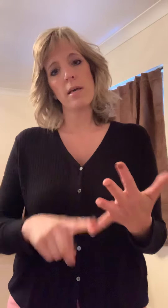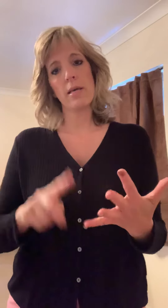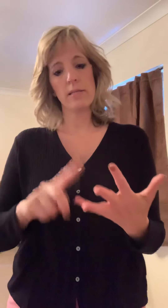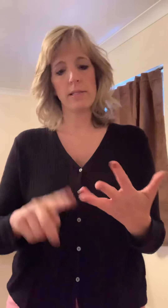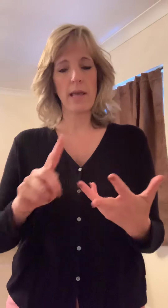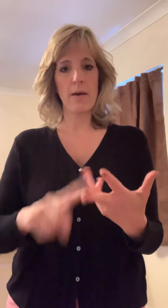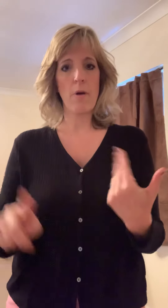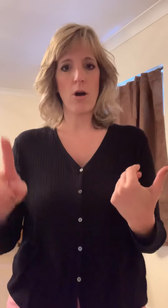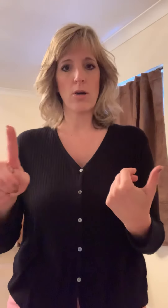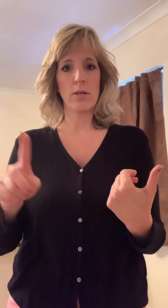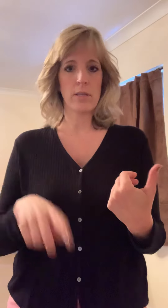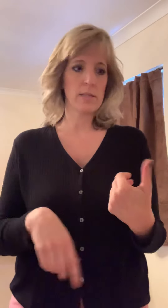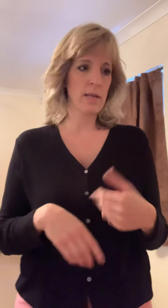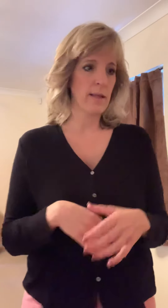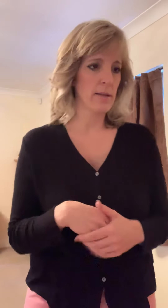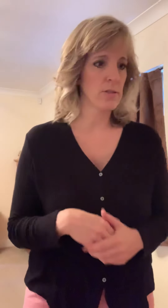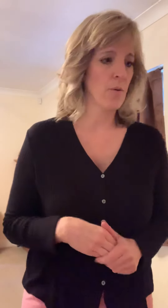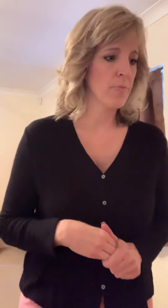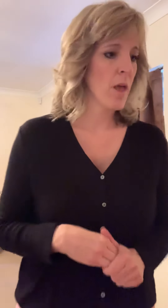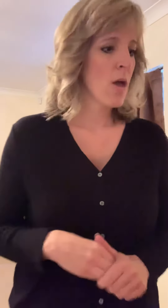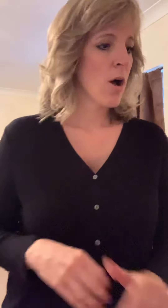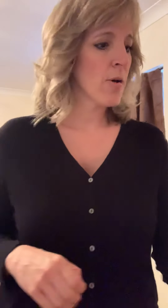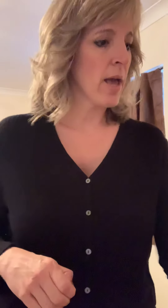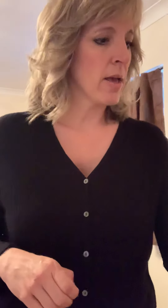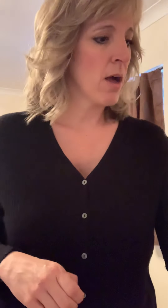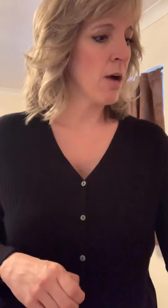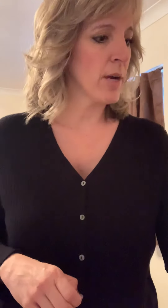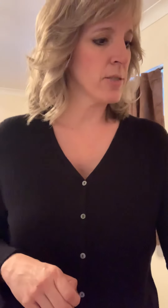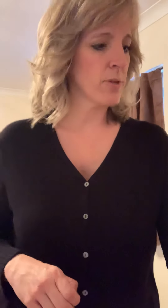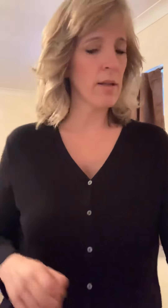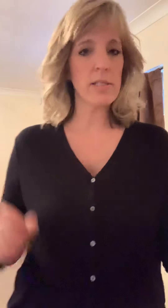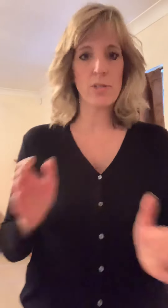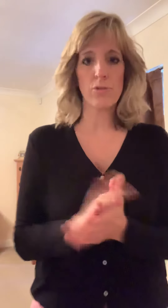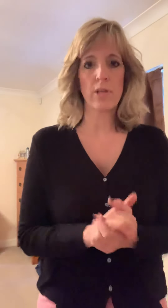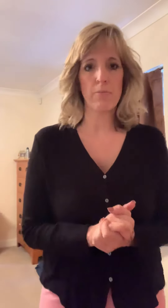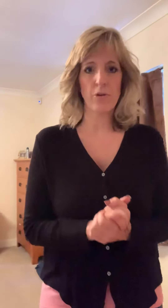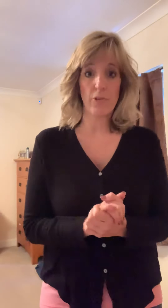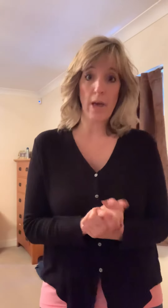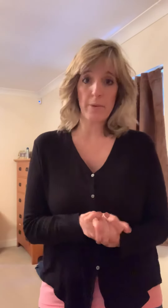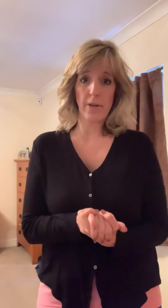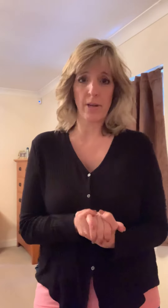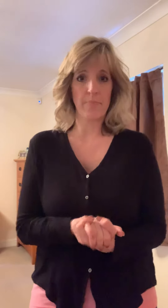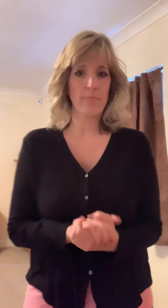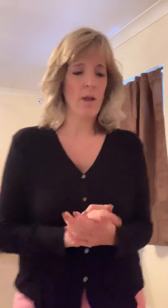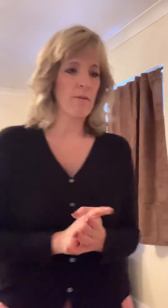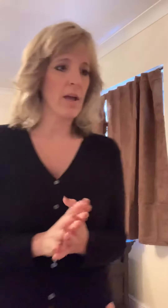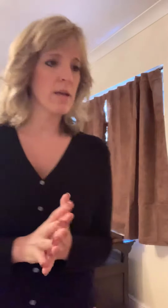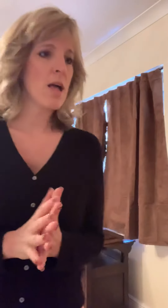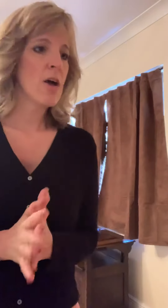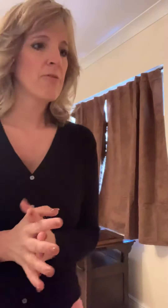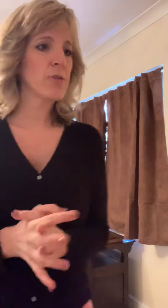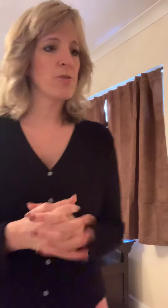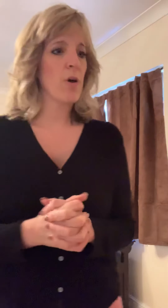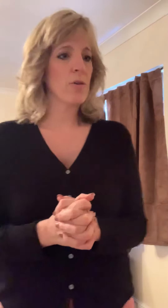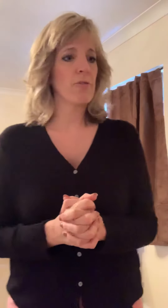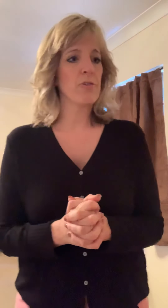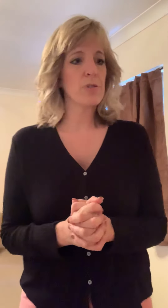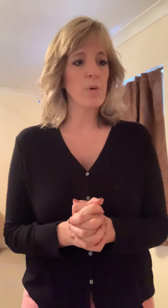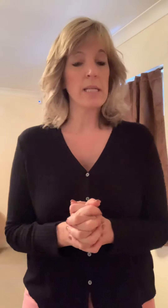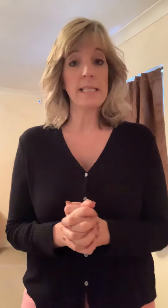is, am, are, things like that. So, okay, all right, so now let's do some new vocabulary. All right, first of all, the first one is